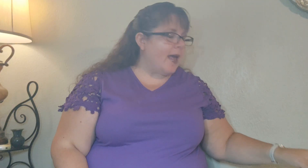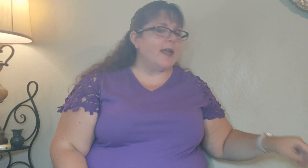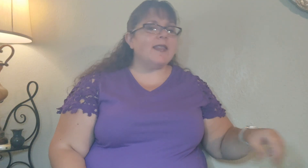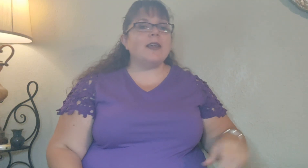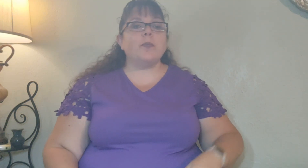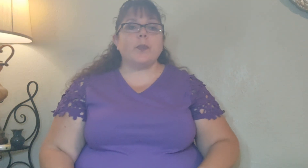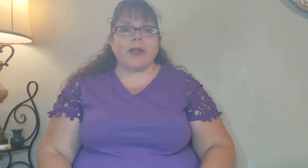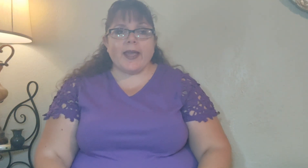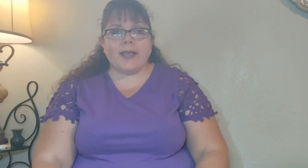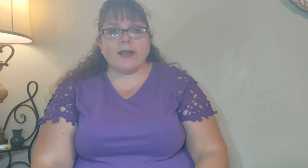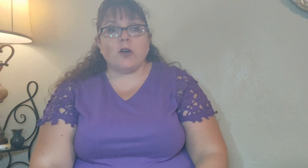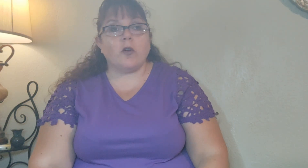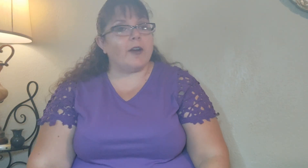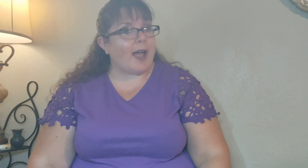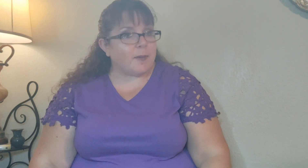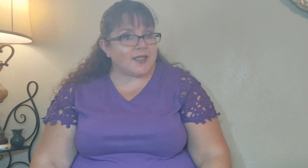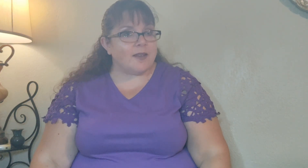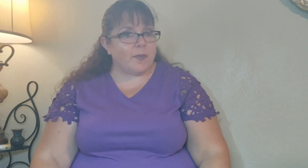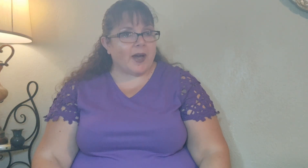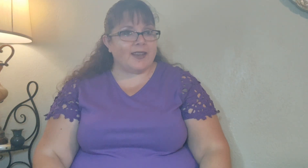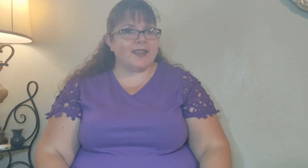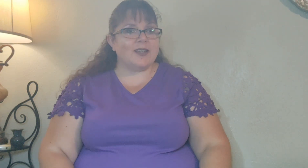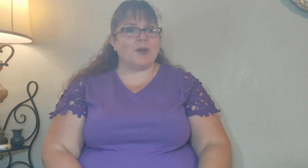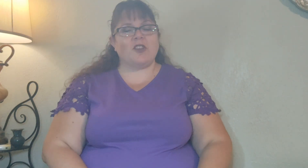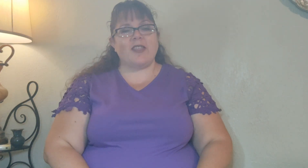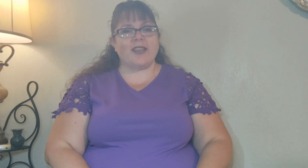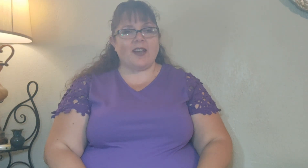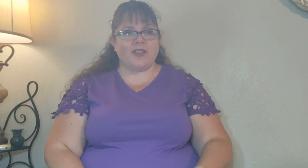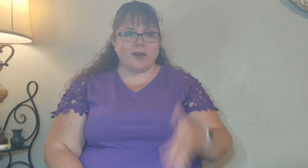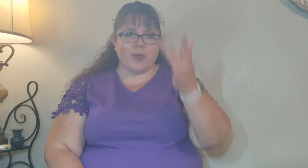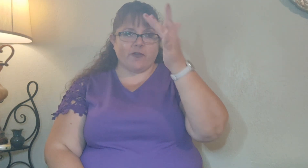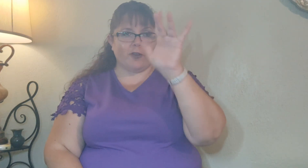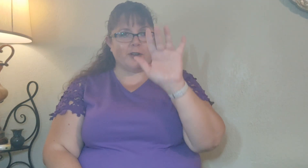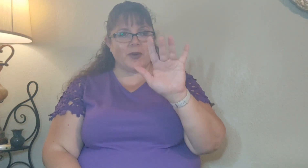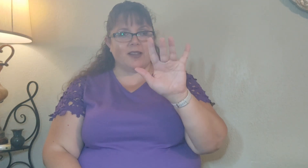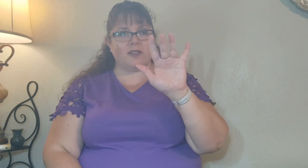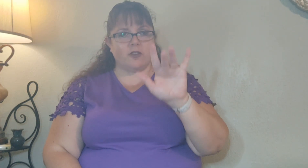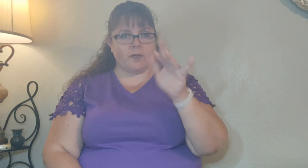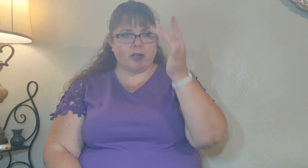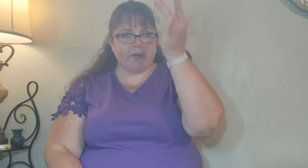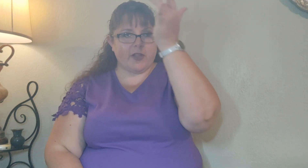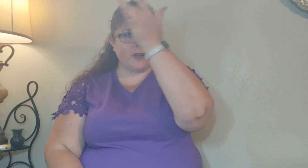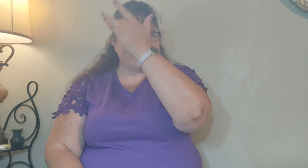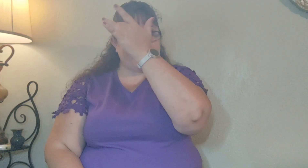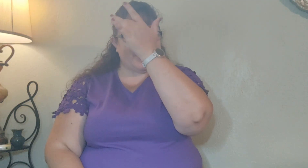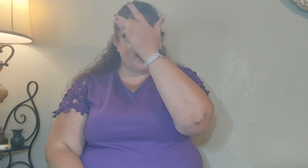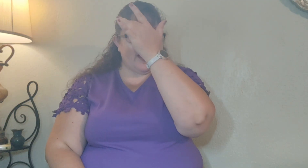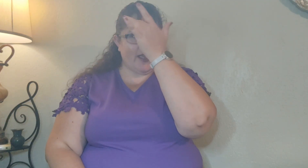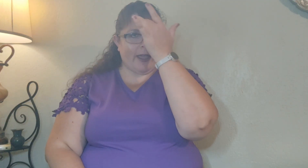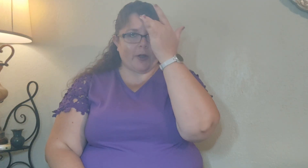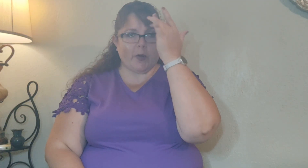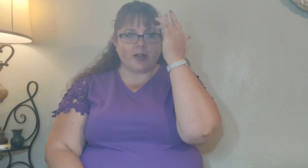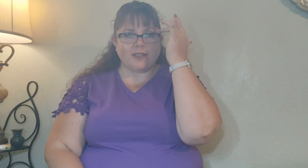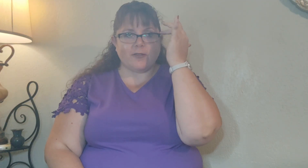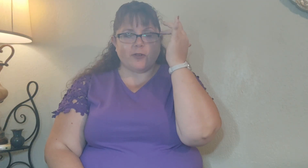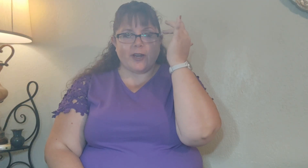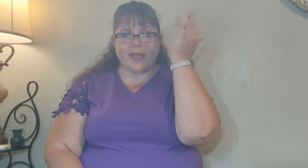And then blank or absent-minded, which I think I've done before, but it's your middle finger across the